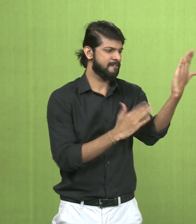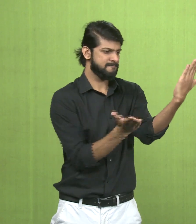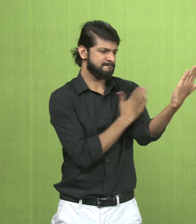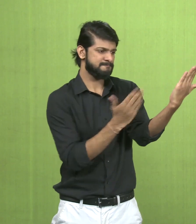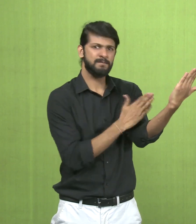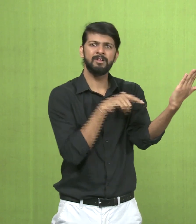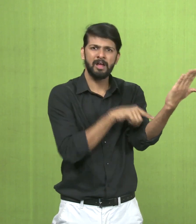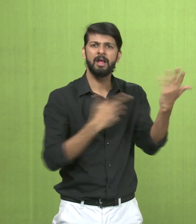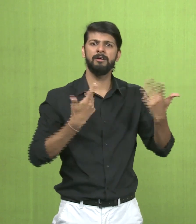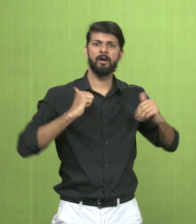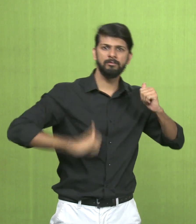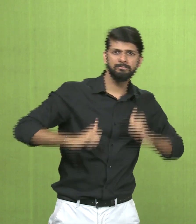in magazines